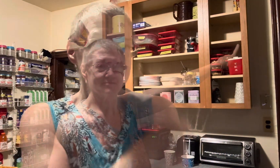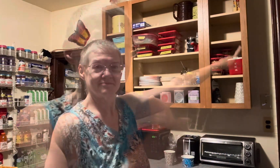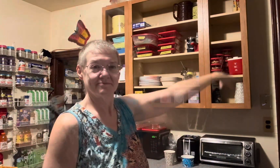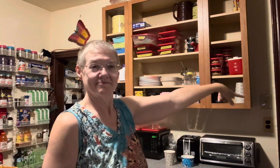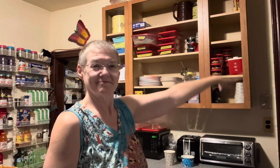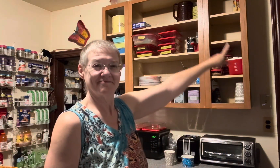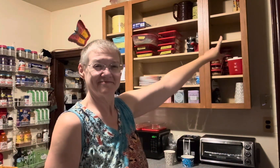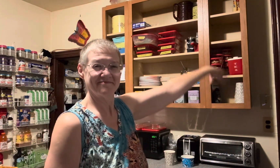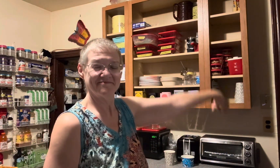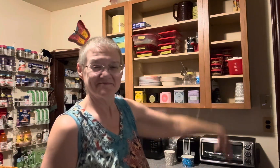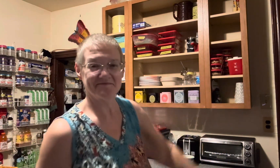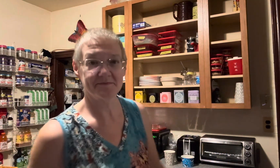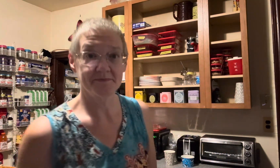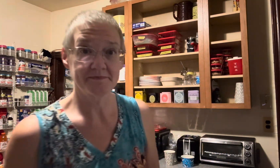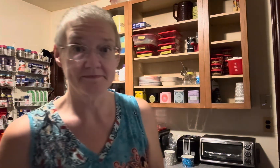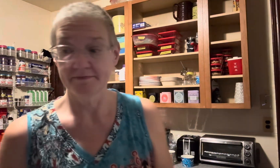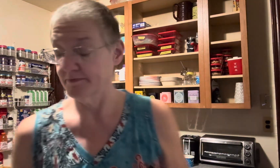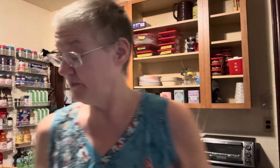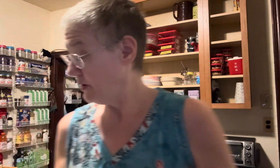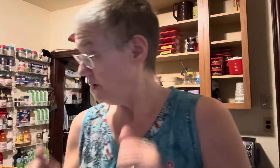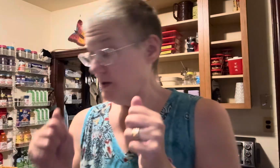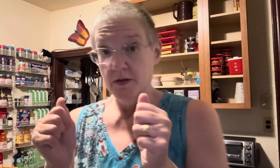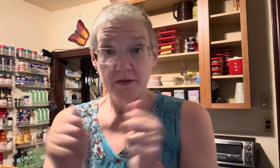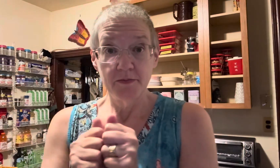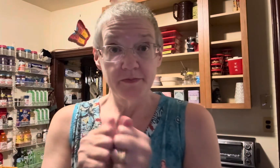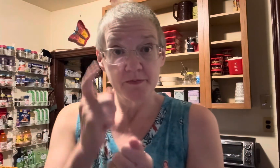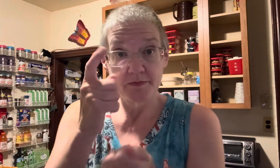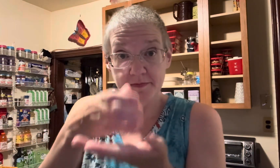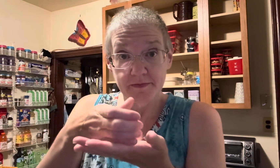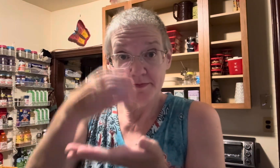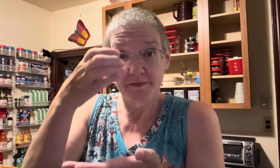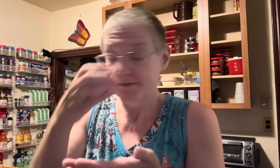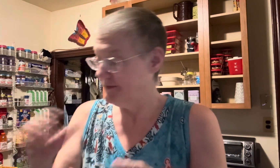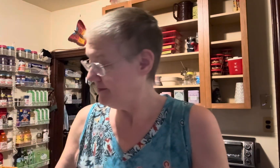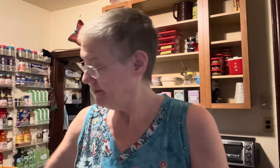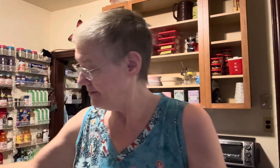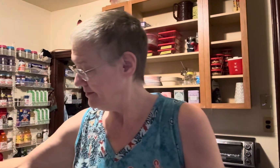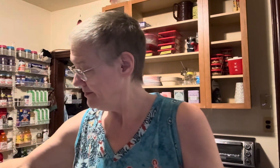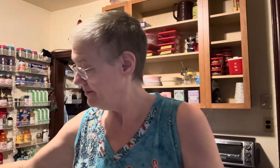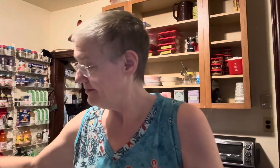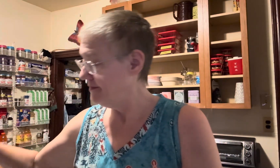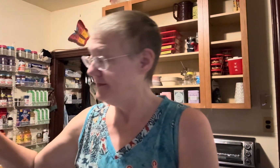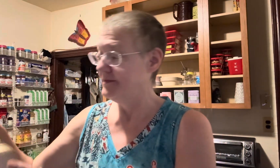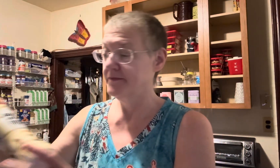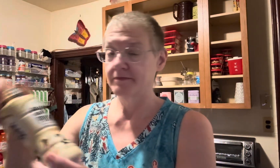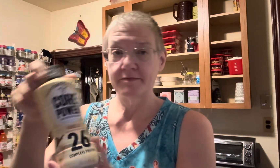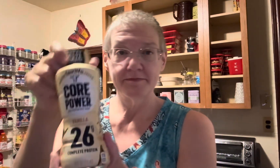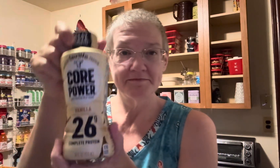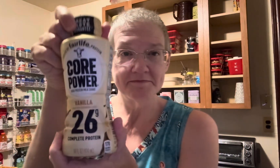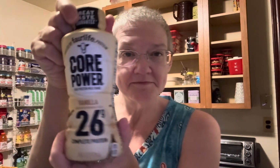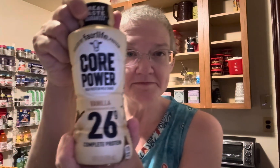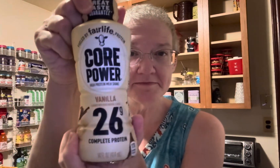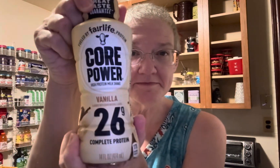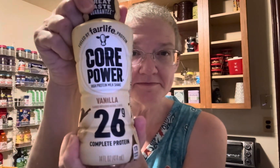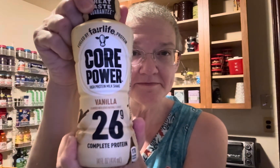Remember, we restocked these before the hospital, and I'm going to serve that with 1 bottle of Core